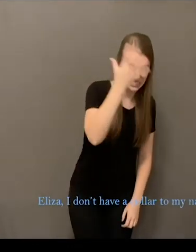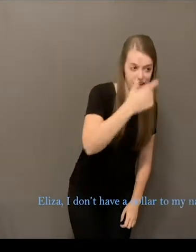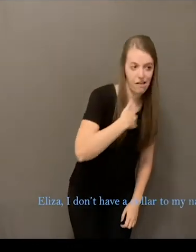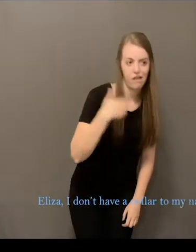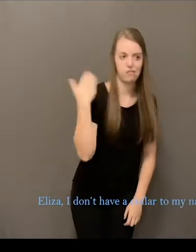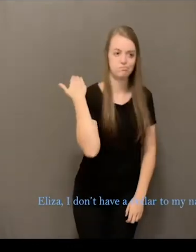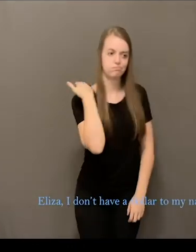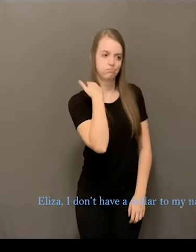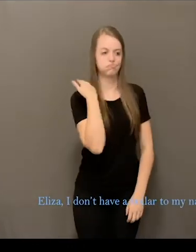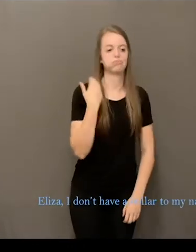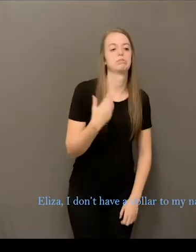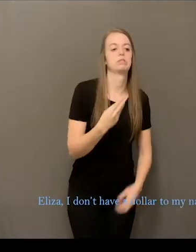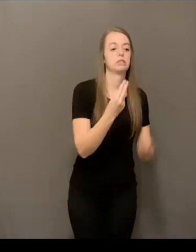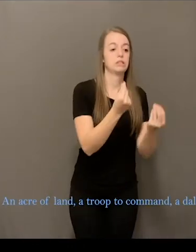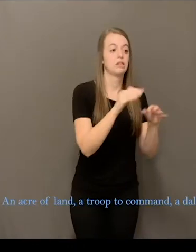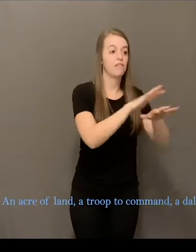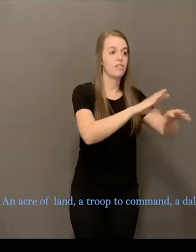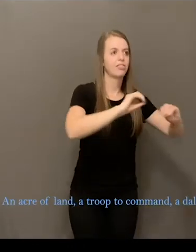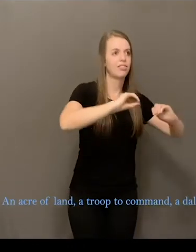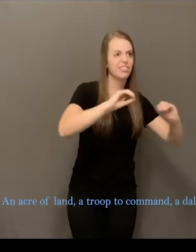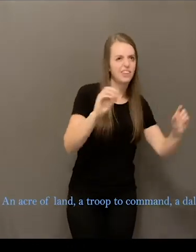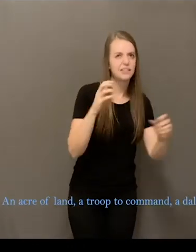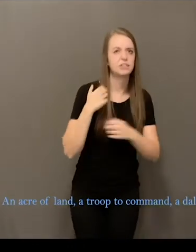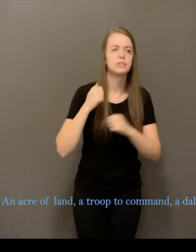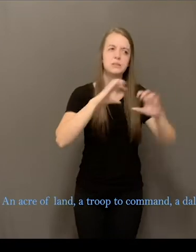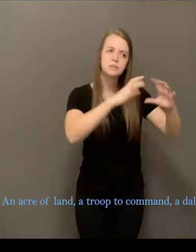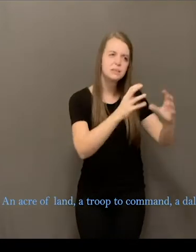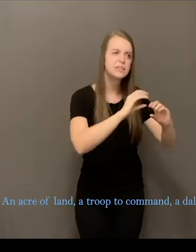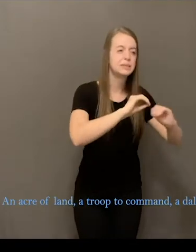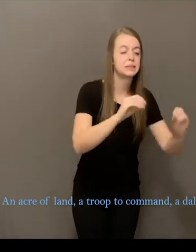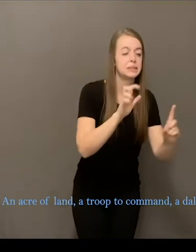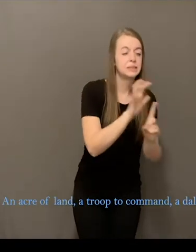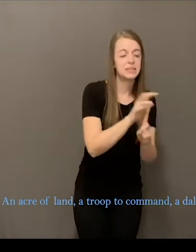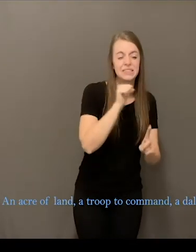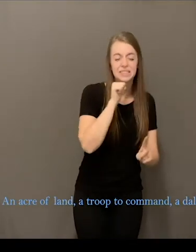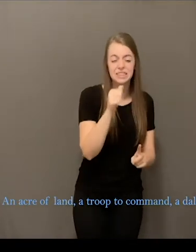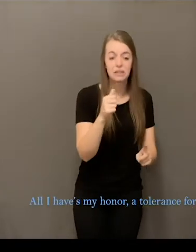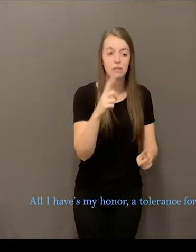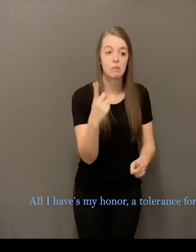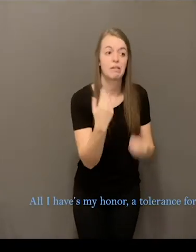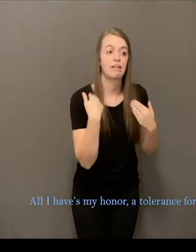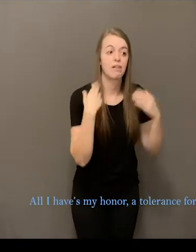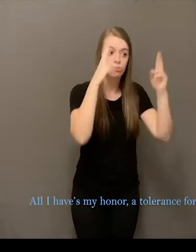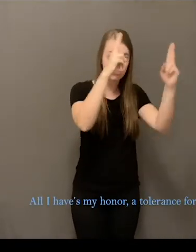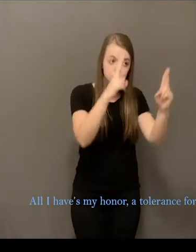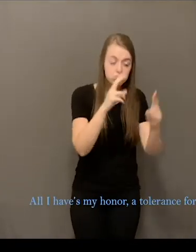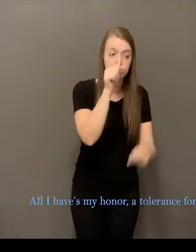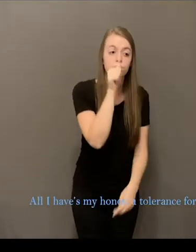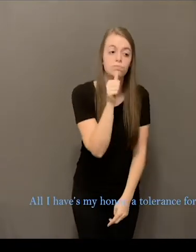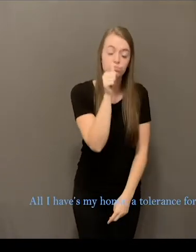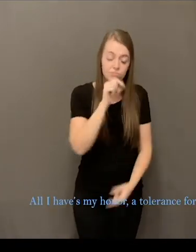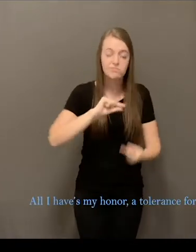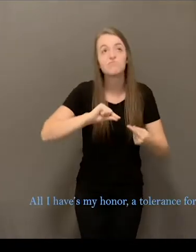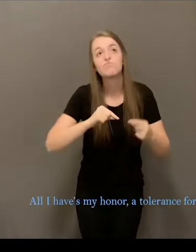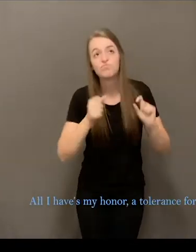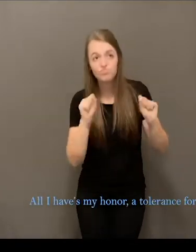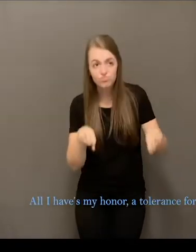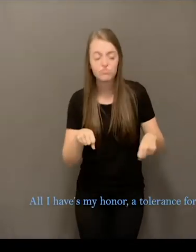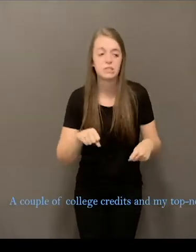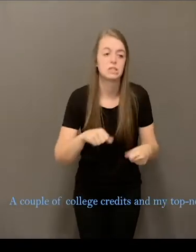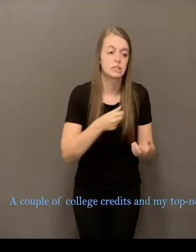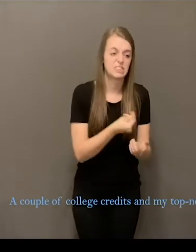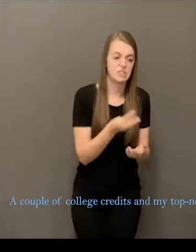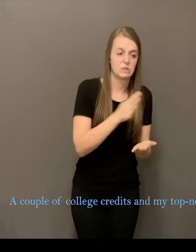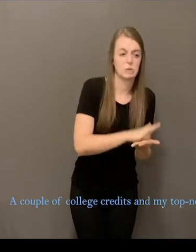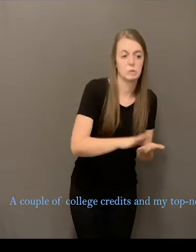I don't have a dollar to my name, an acre of land, a troop to command, a dollop of fame. All I have is my honor, a tolerance for